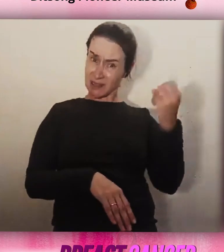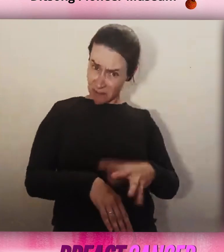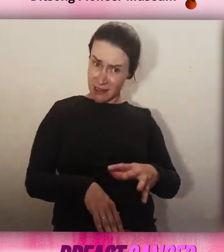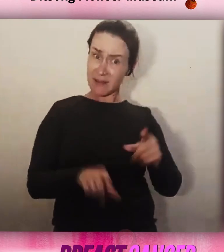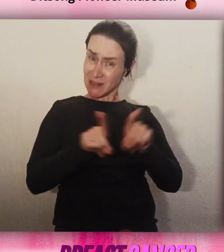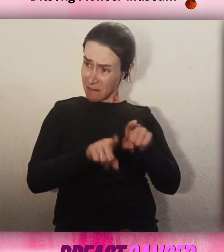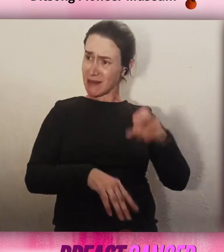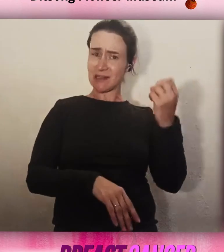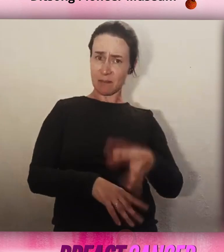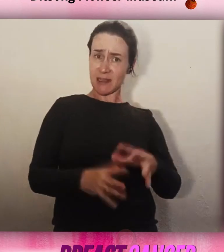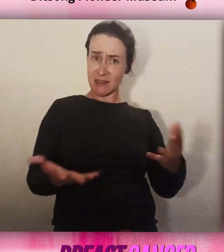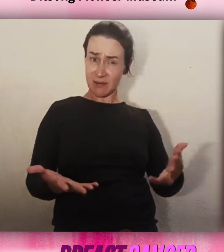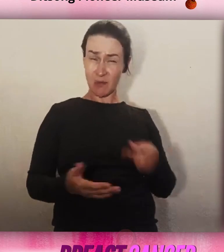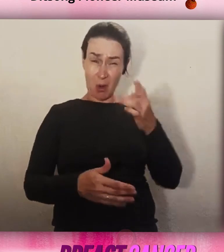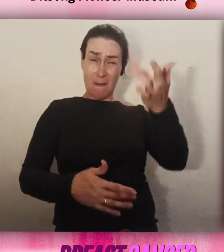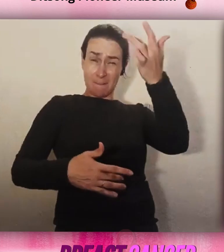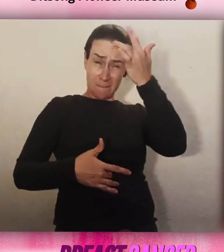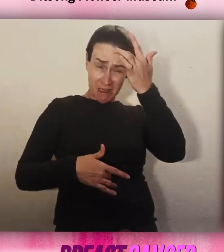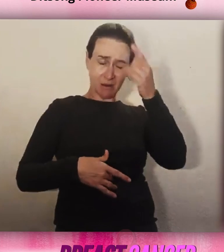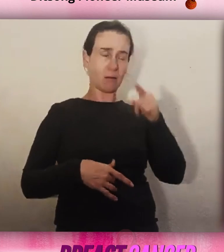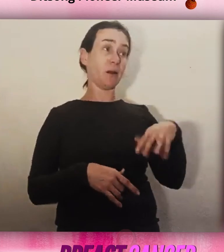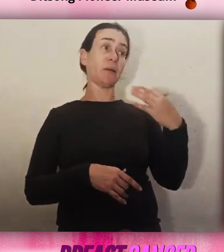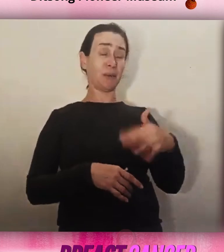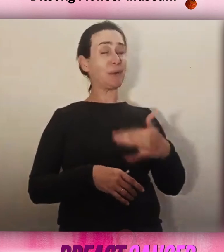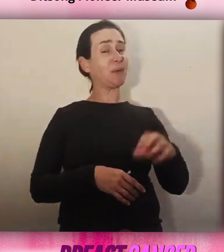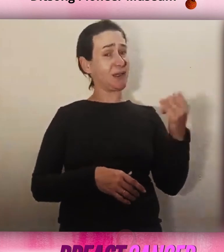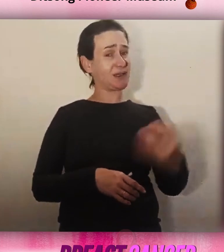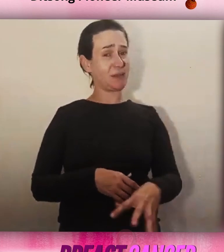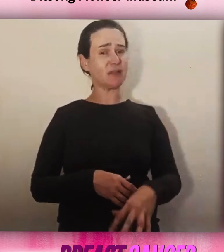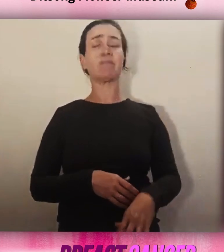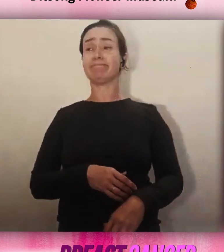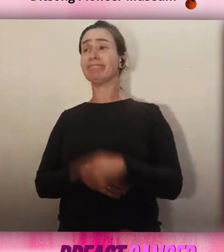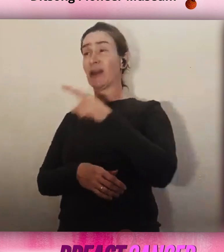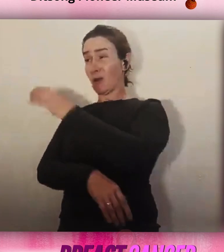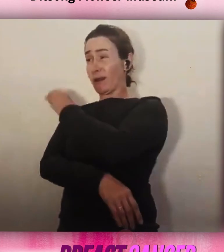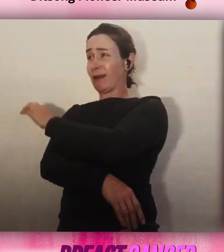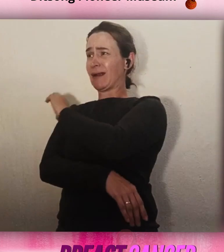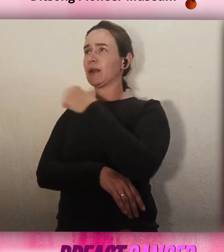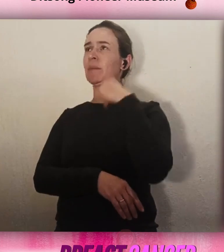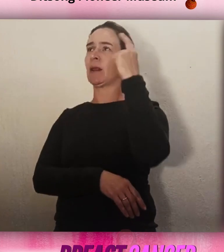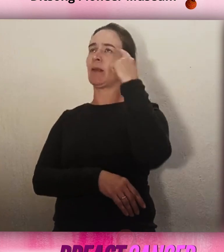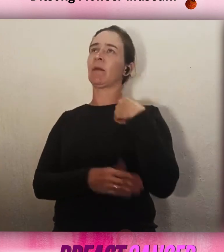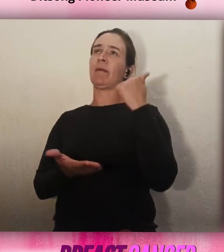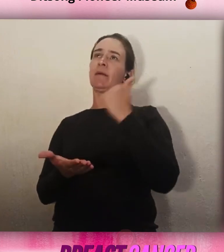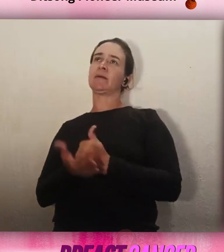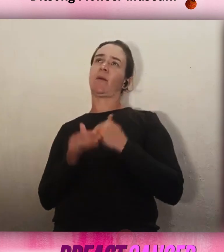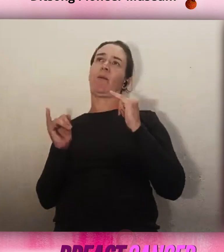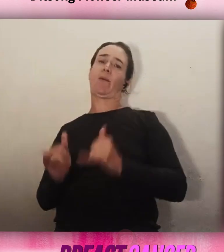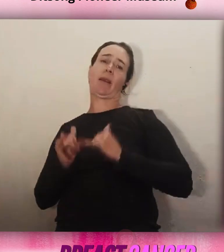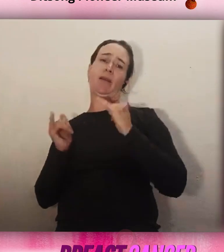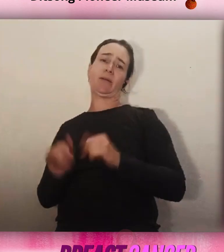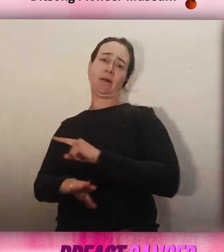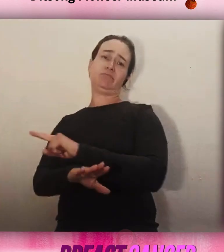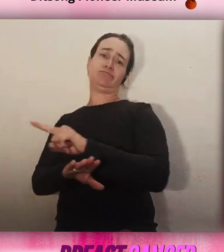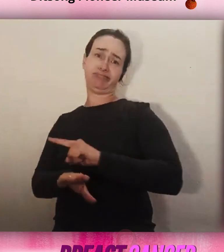the doctor. Yes. We all know medical health care these days is very expensive. Yeah. And when you think of clinic, you think of I'm gonna sit the In a whole